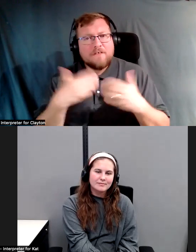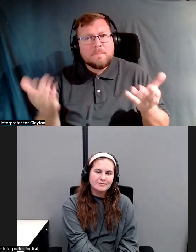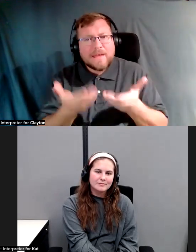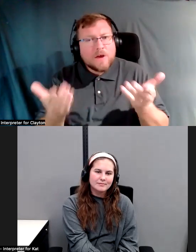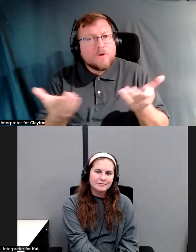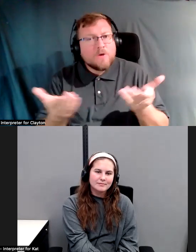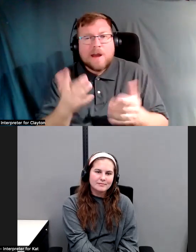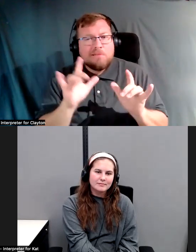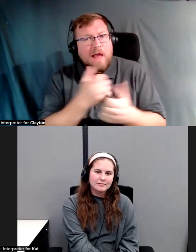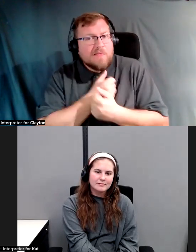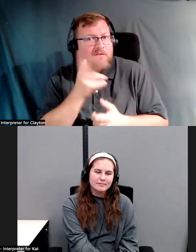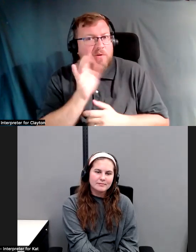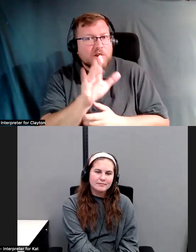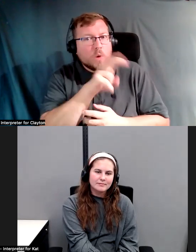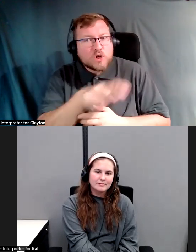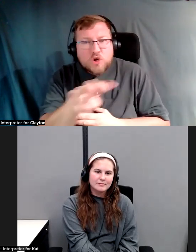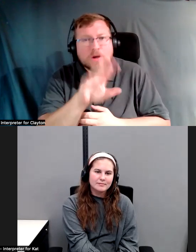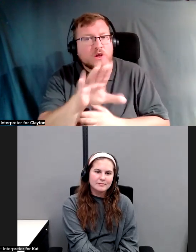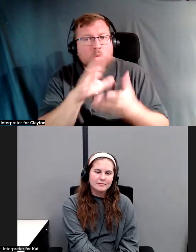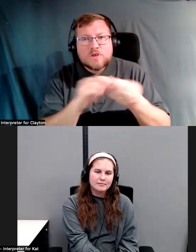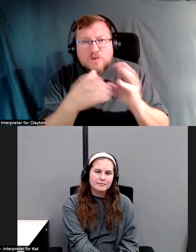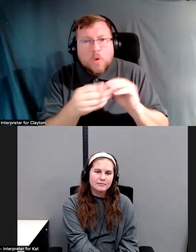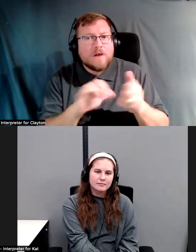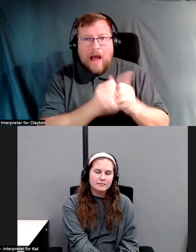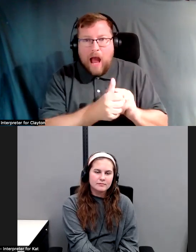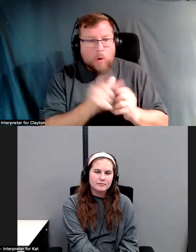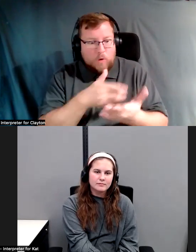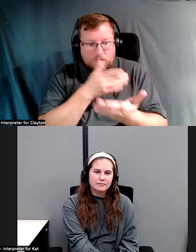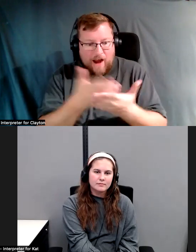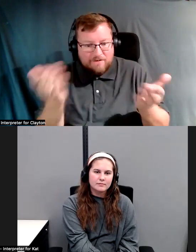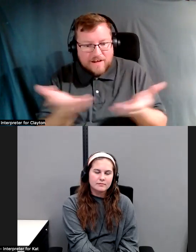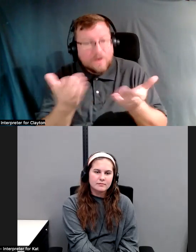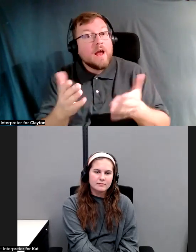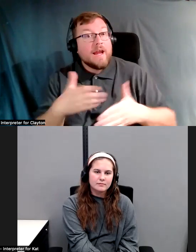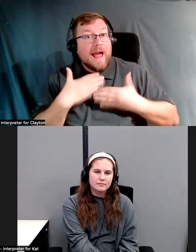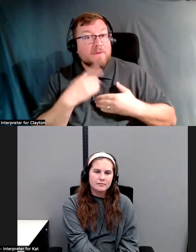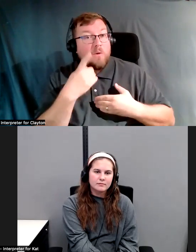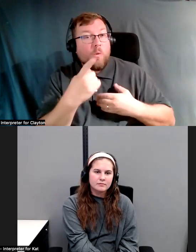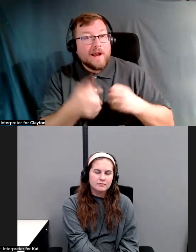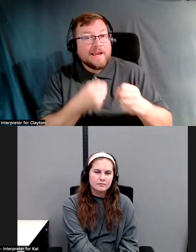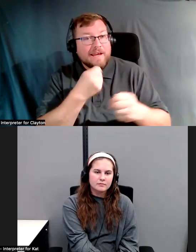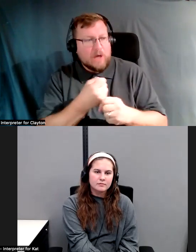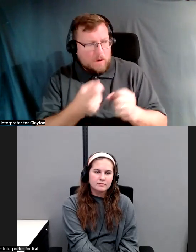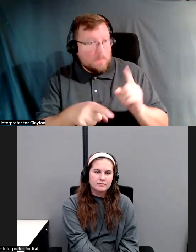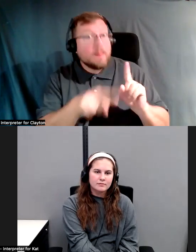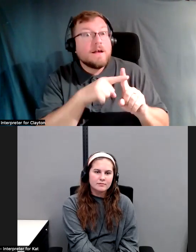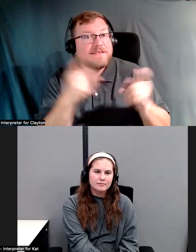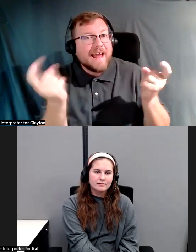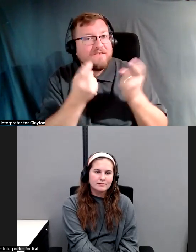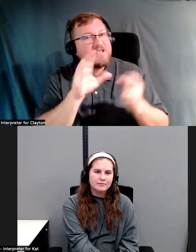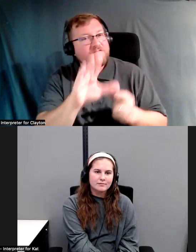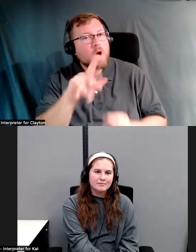story about your how you got here as well. And again, happy 1-year plus anniversary on your podcast.